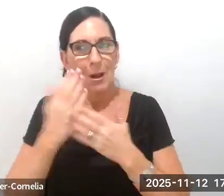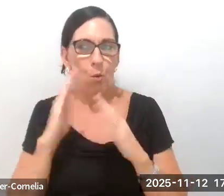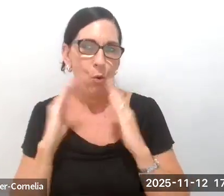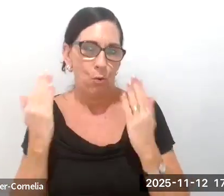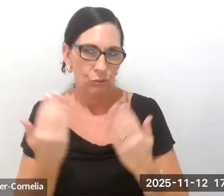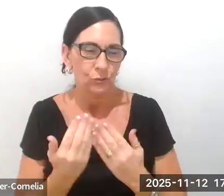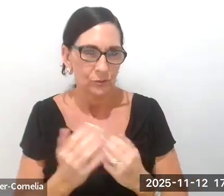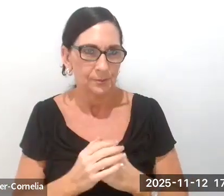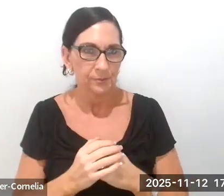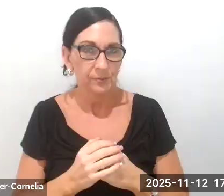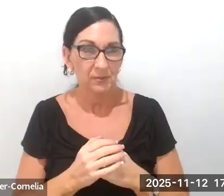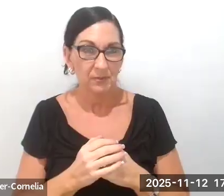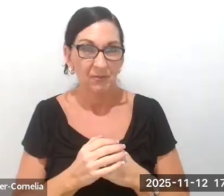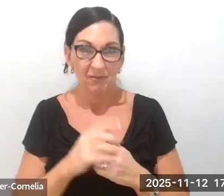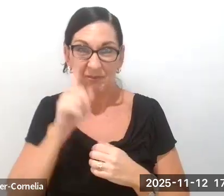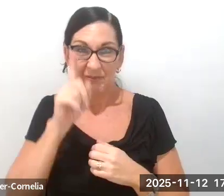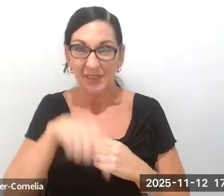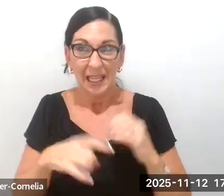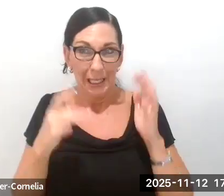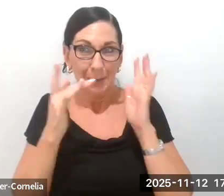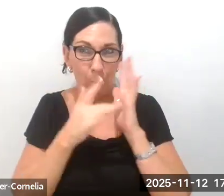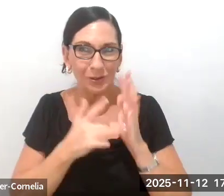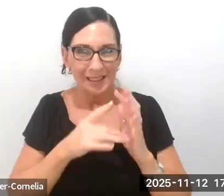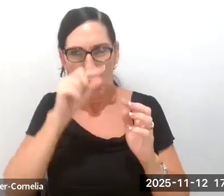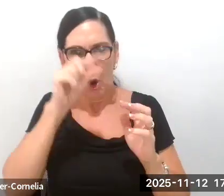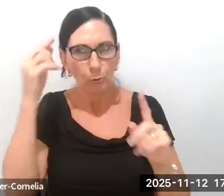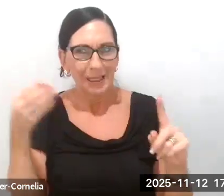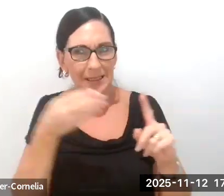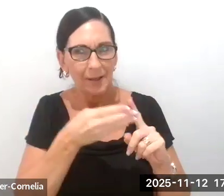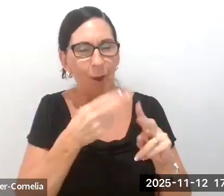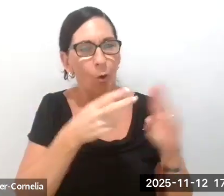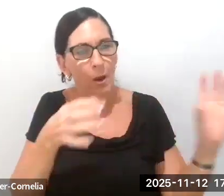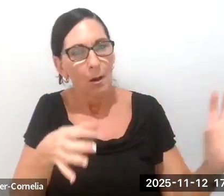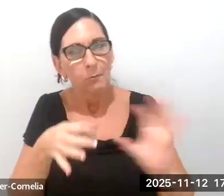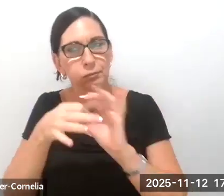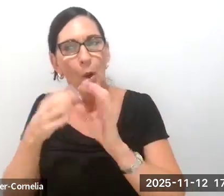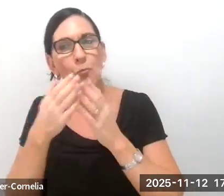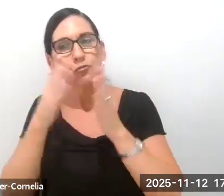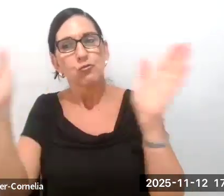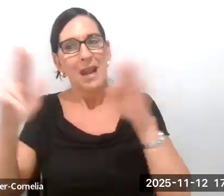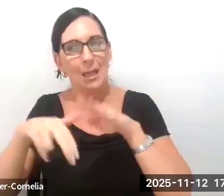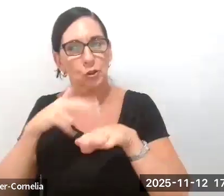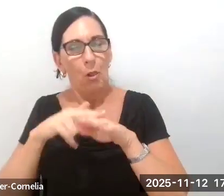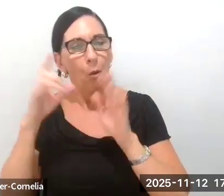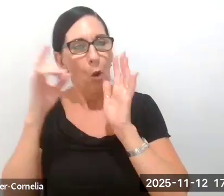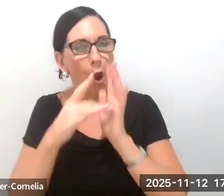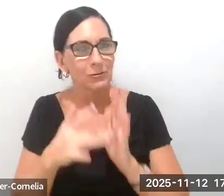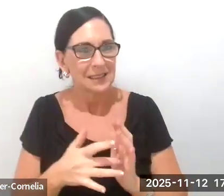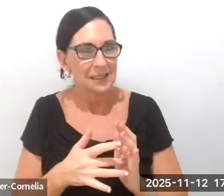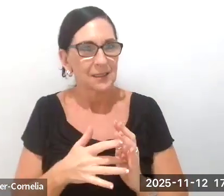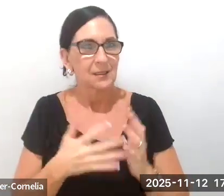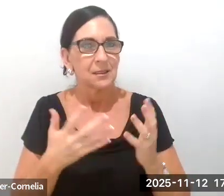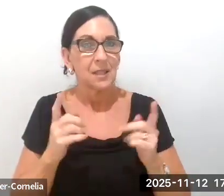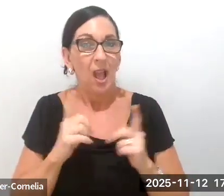these objectives are critical because they align with our broader national priorities, including we're